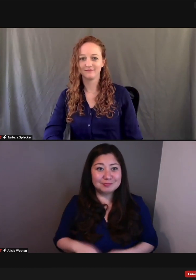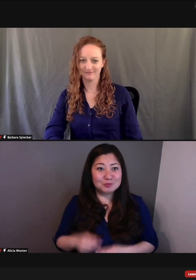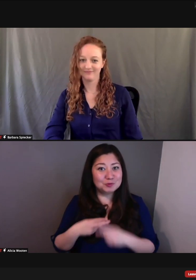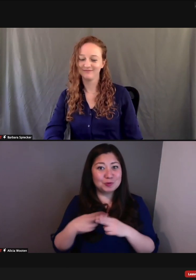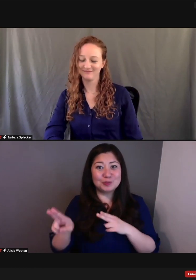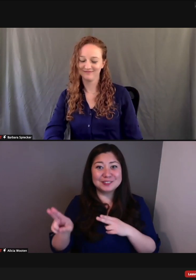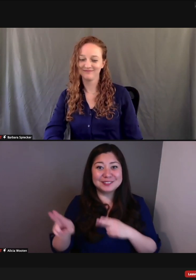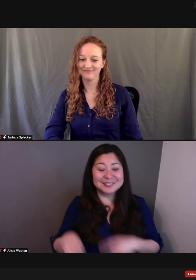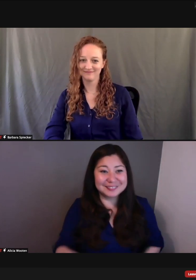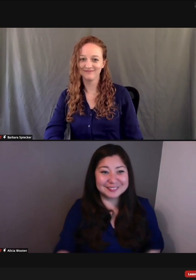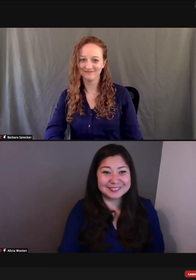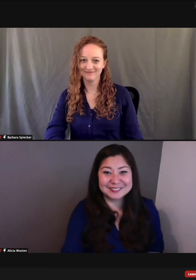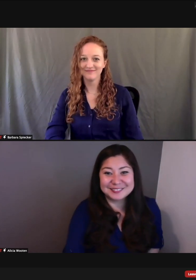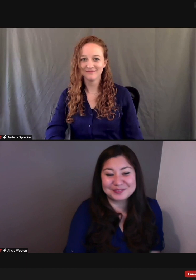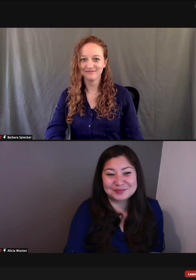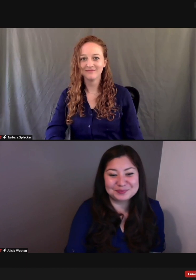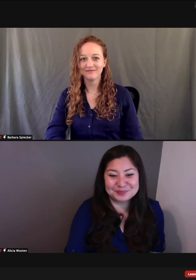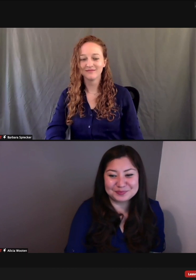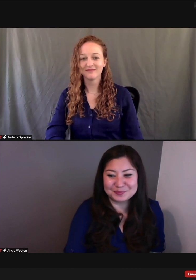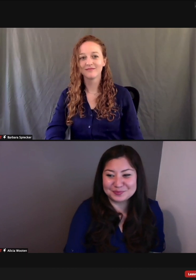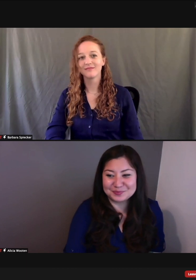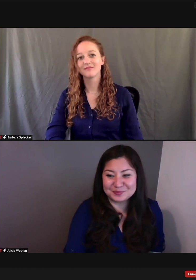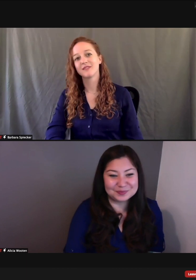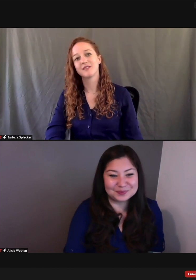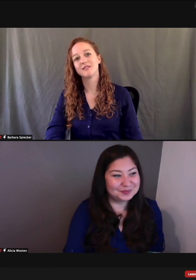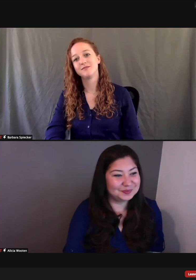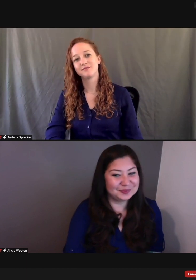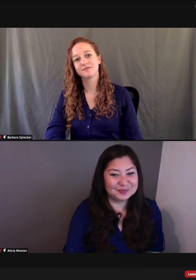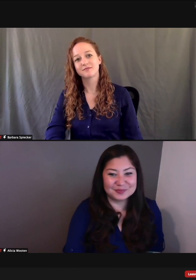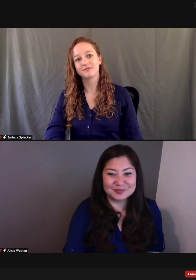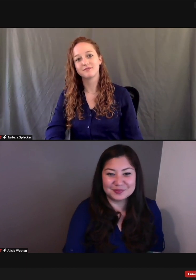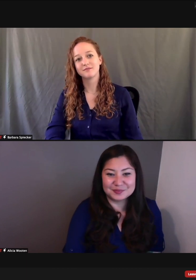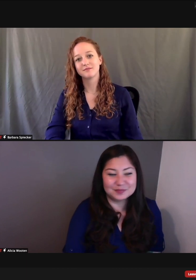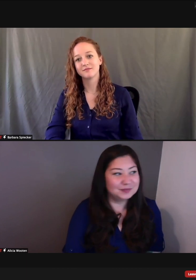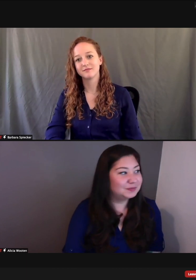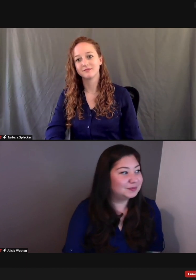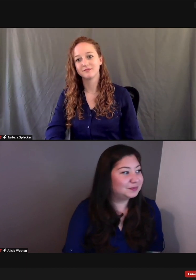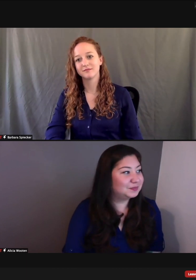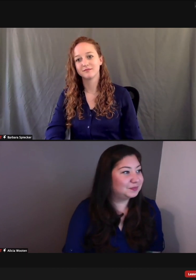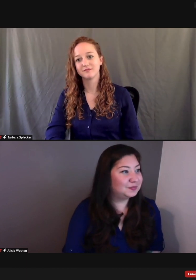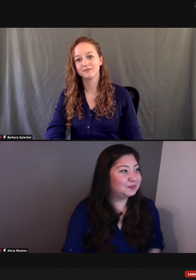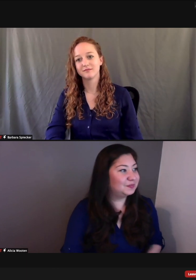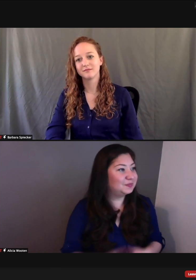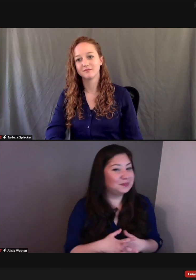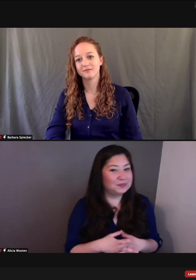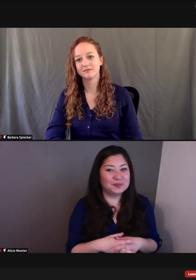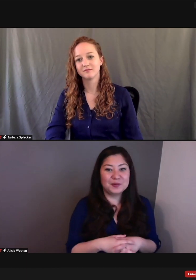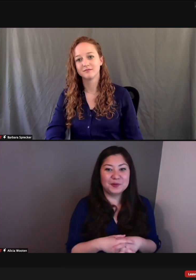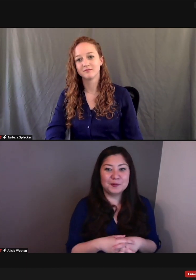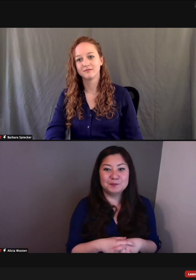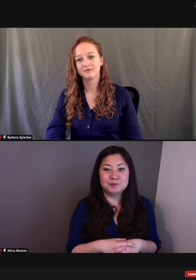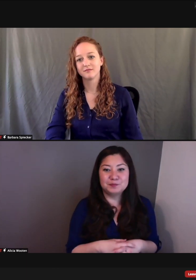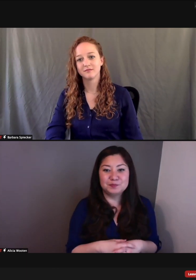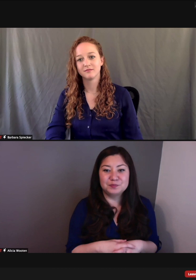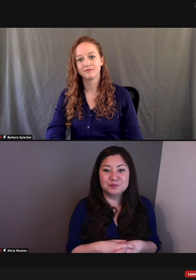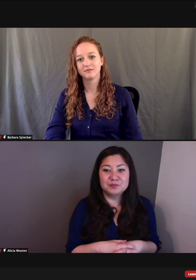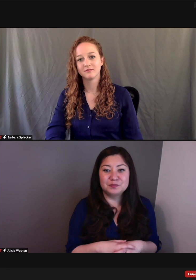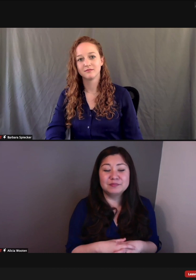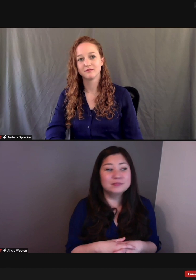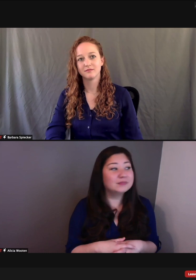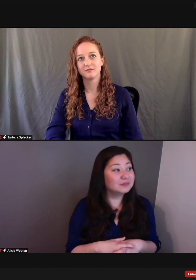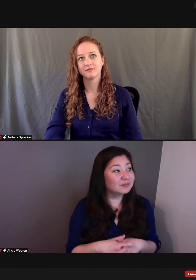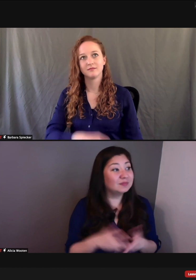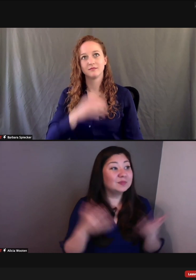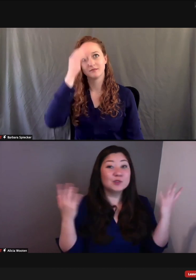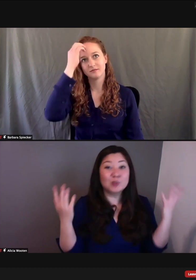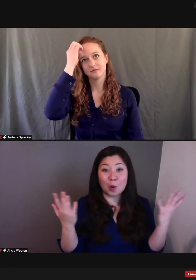is it better or not for more in-depth concepts? And that was the goal for Atomic Hands, was to show how